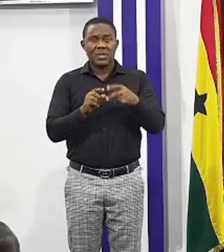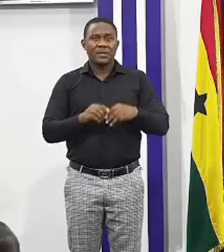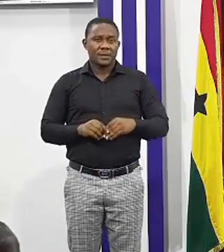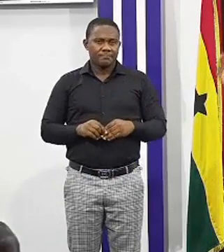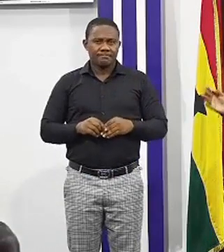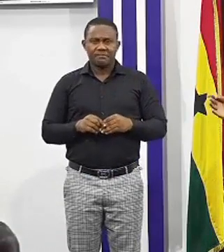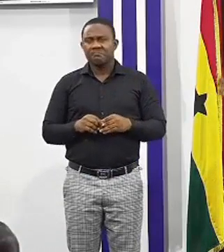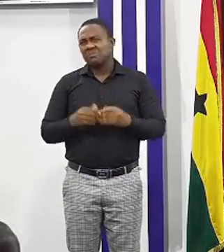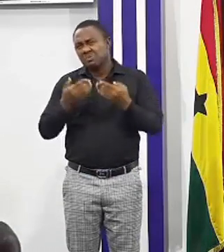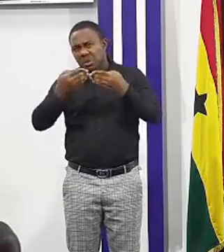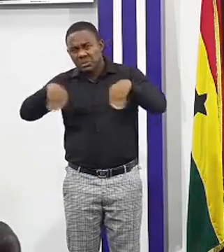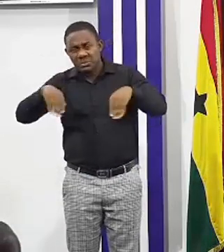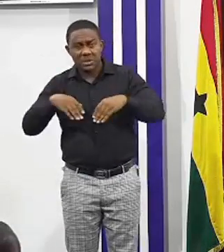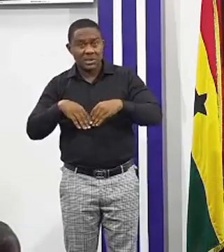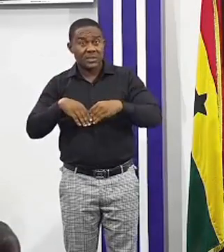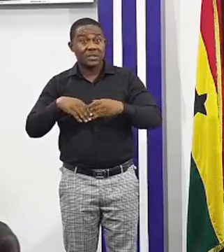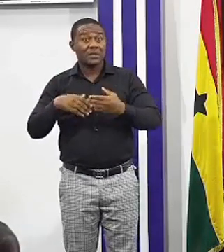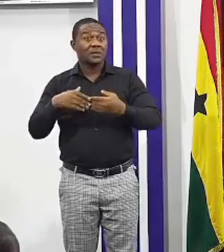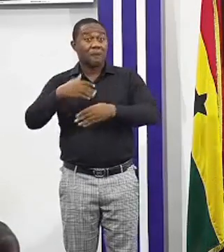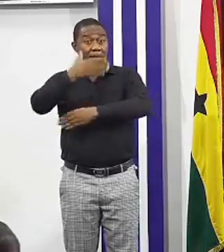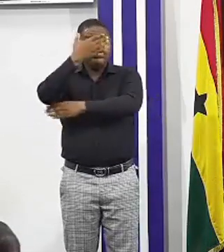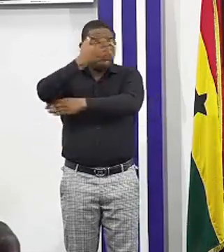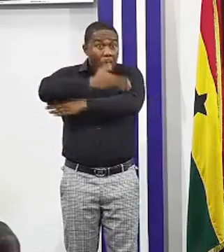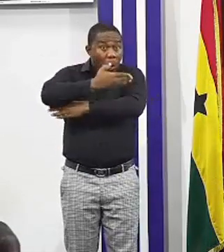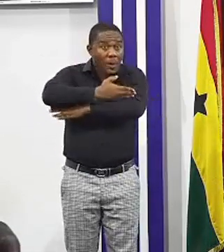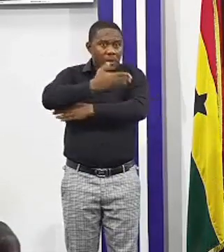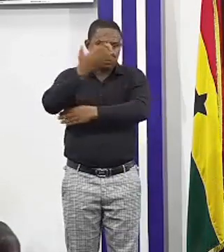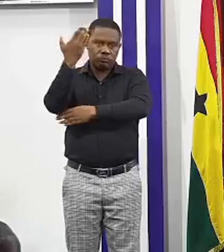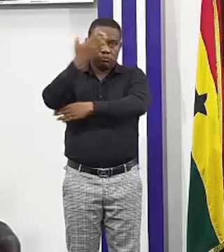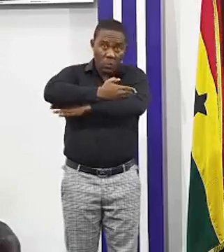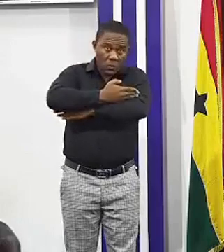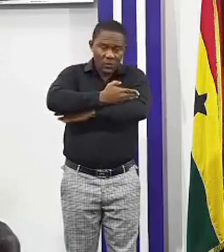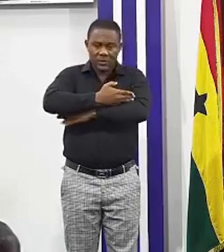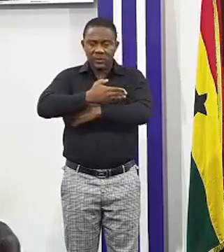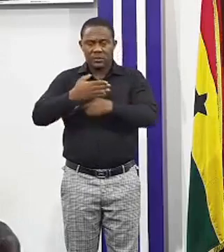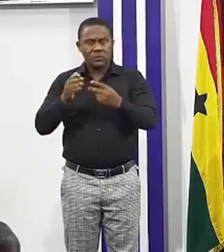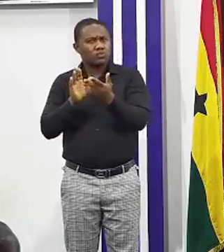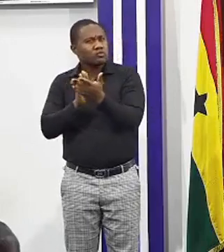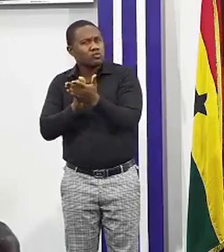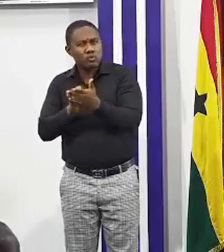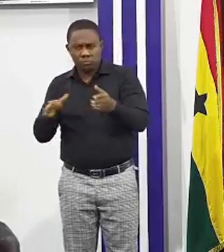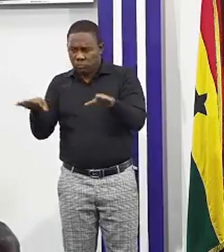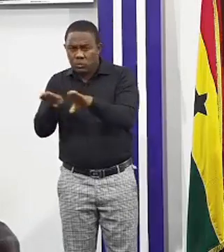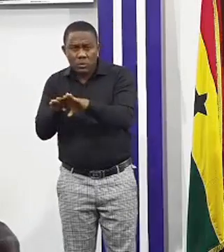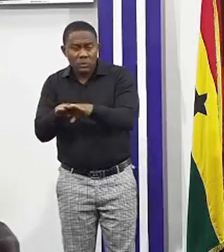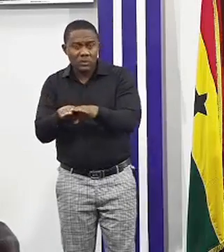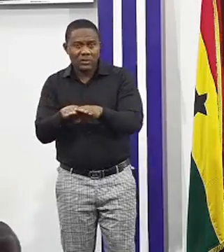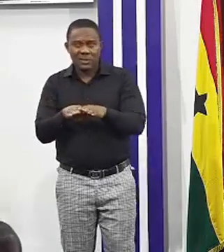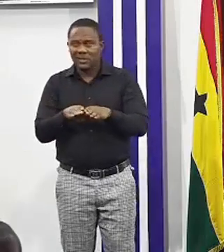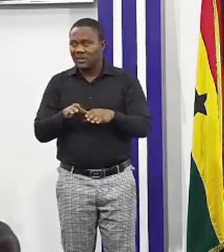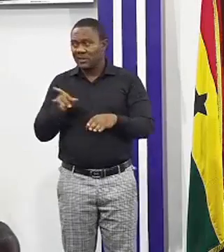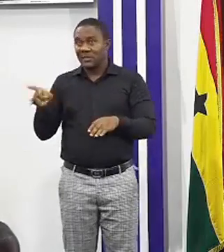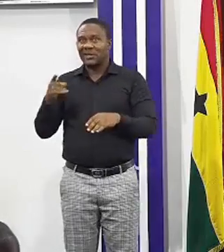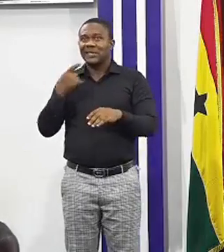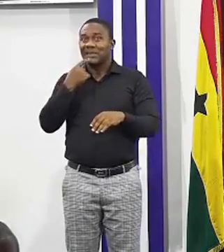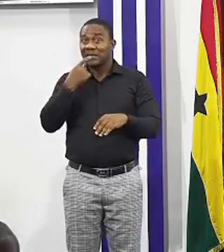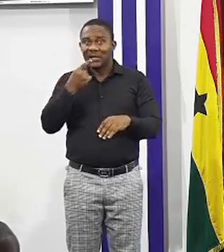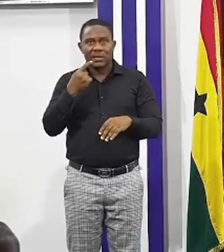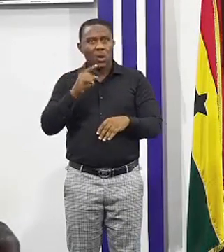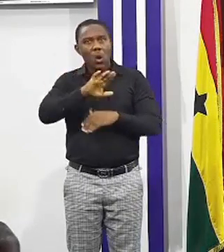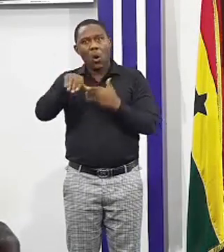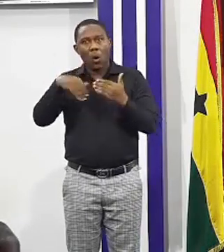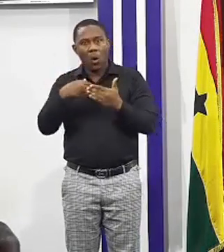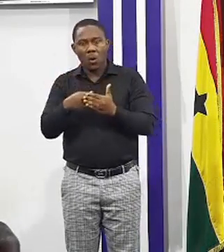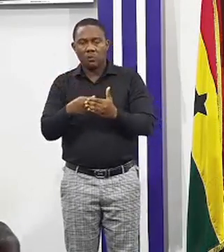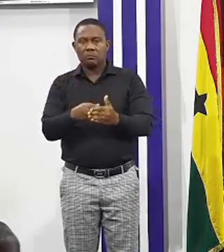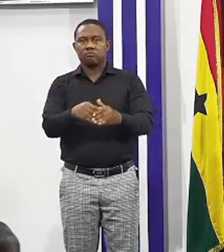restrictions, closure of borders, schools, and all of those things, His Excellency the President announced that we are maintaining all of those. Again, that